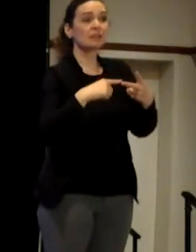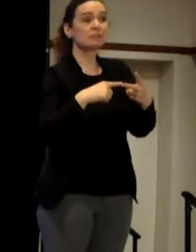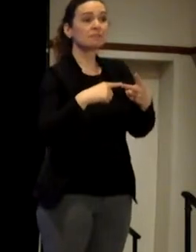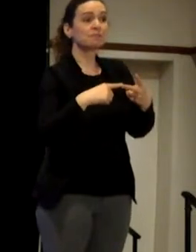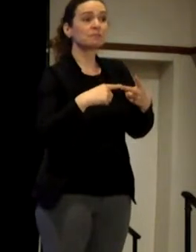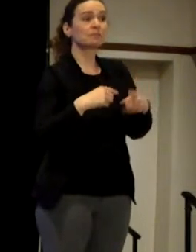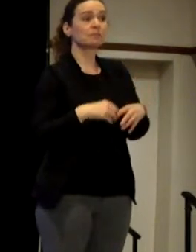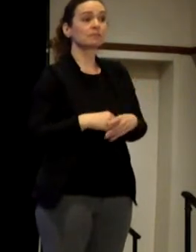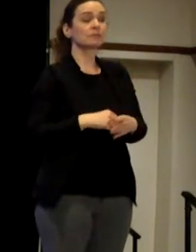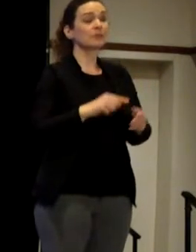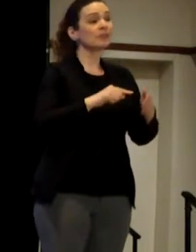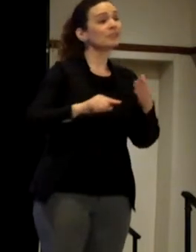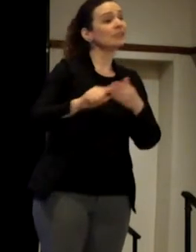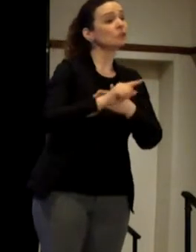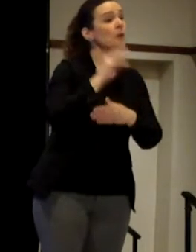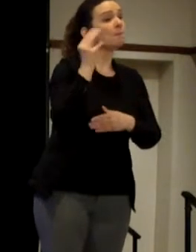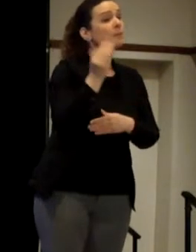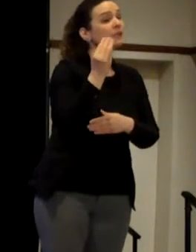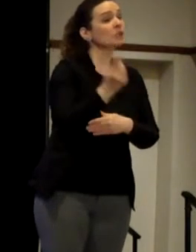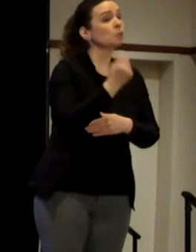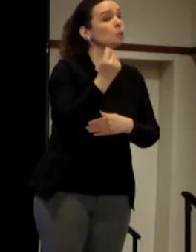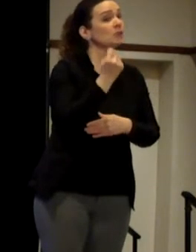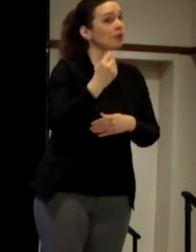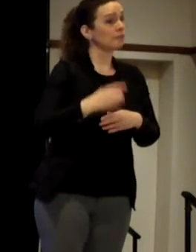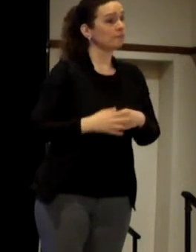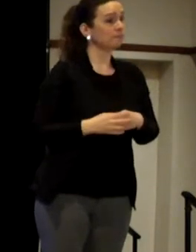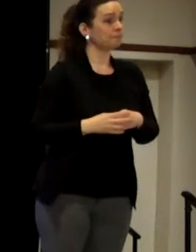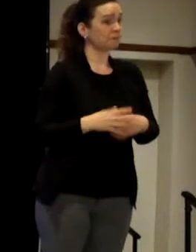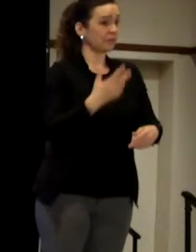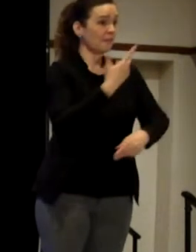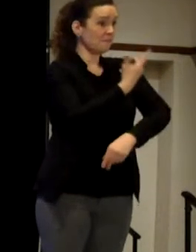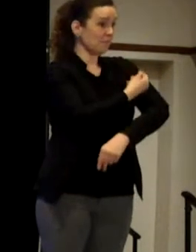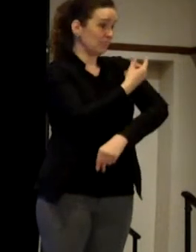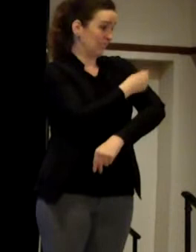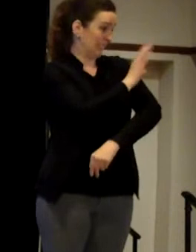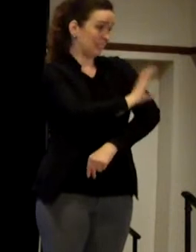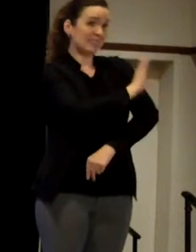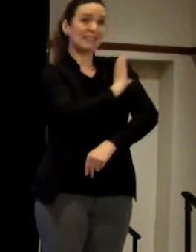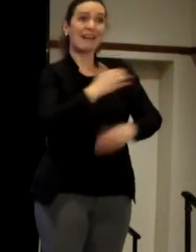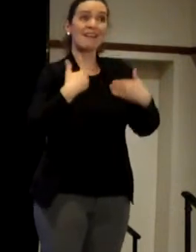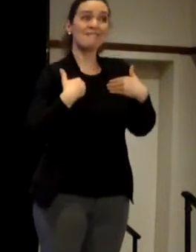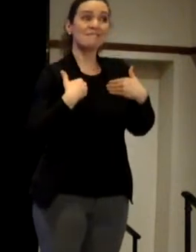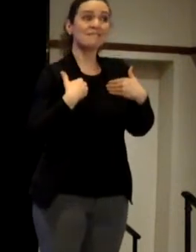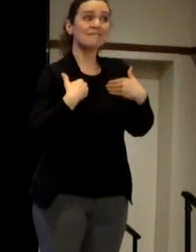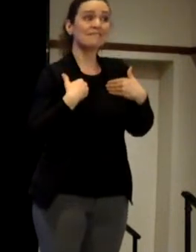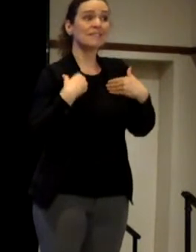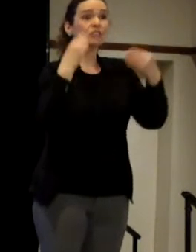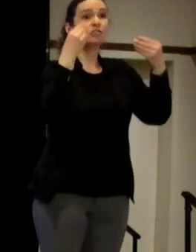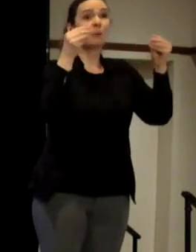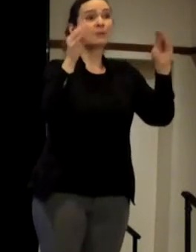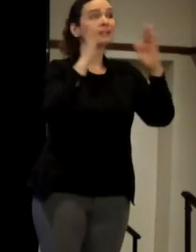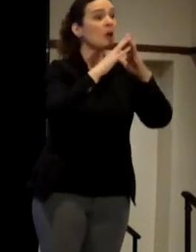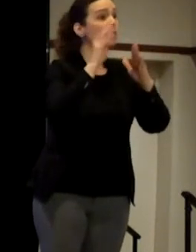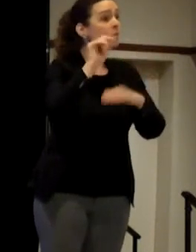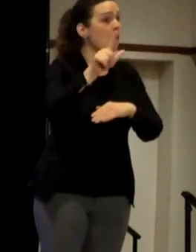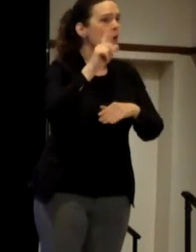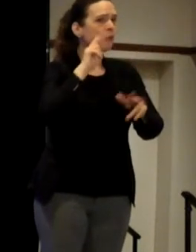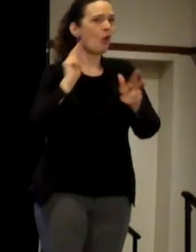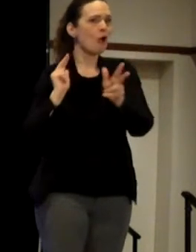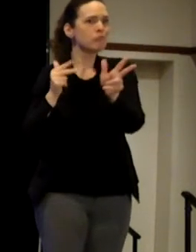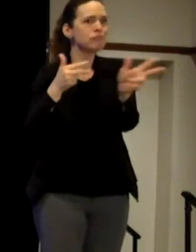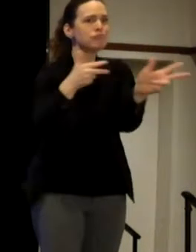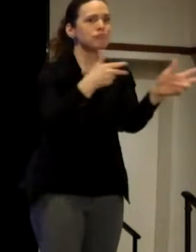next week, Monday and Tuesday, the vaccination clinics will be at Shoppingtown Mall. We'll be doing a drive-through